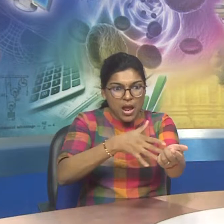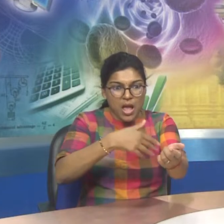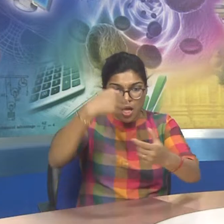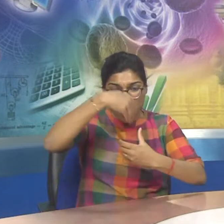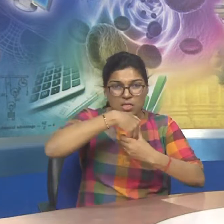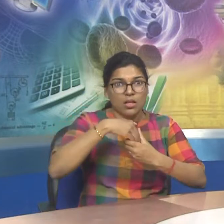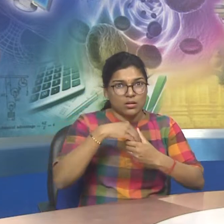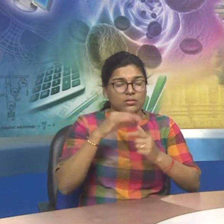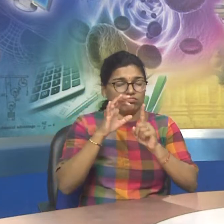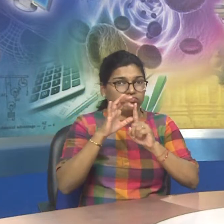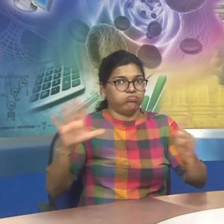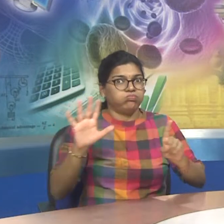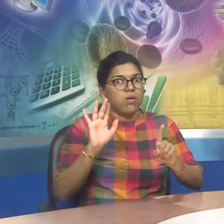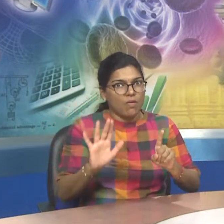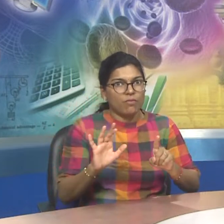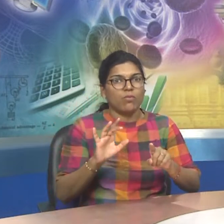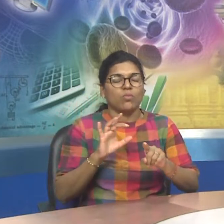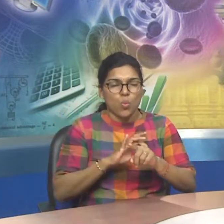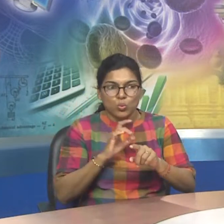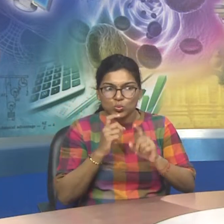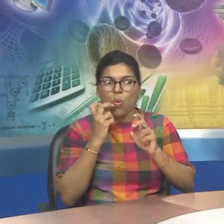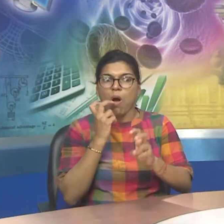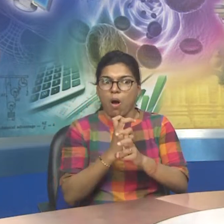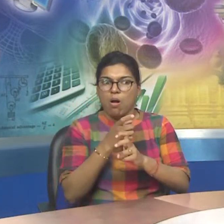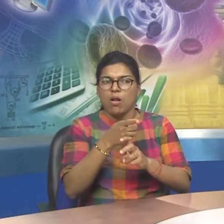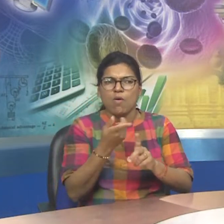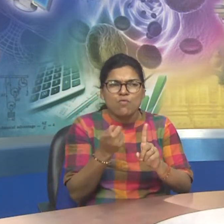the atom bomb disease.